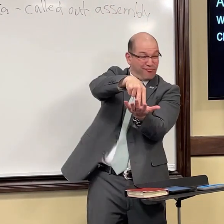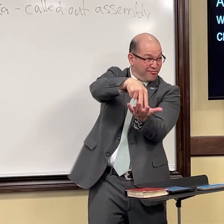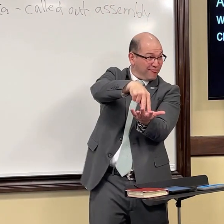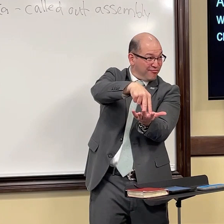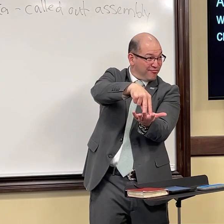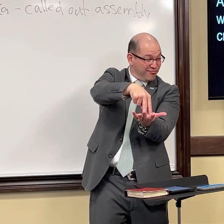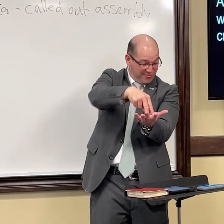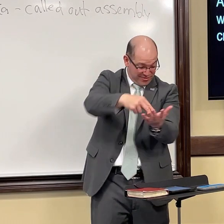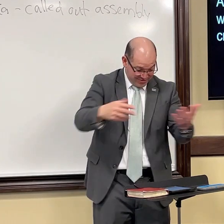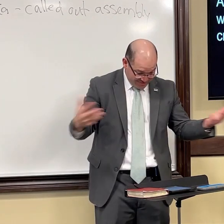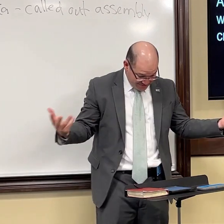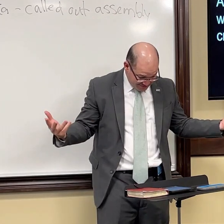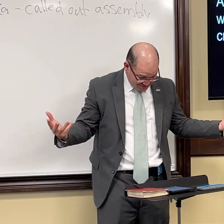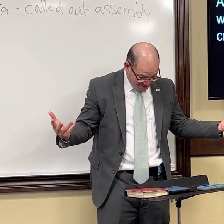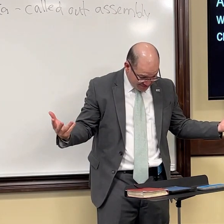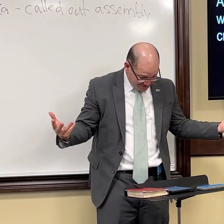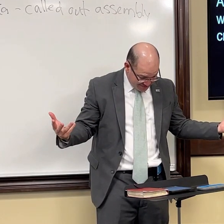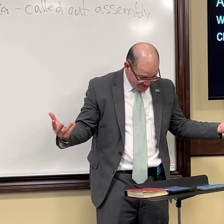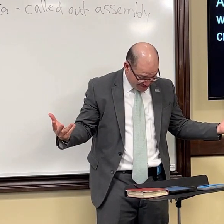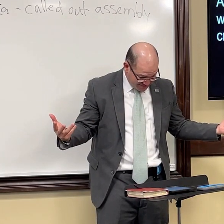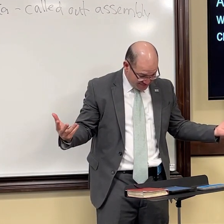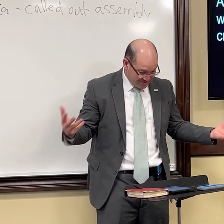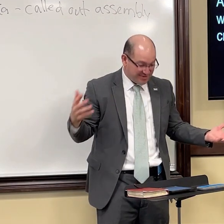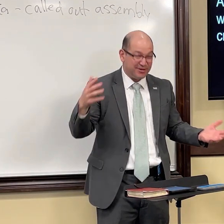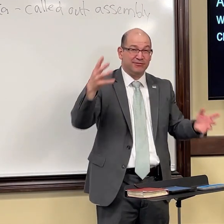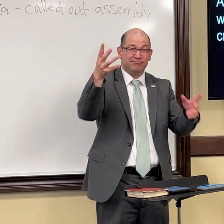That's when we celebrate Easter, the resurrection.